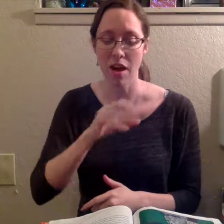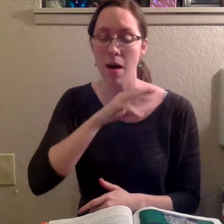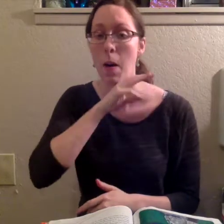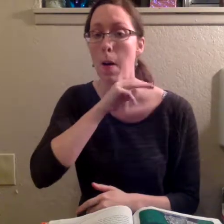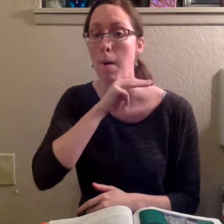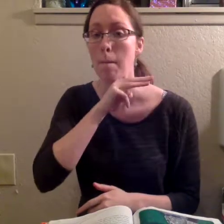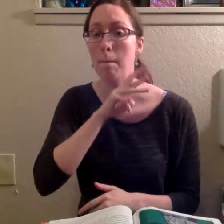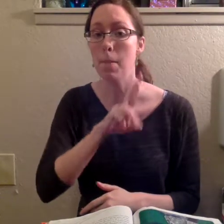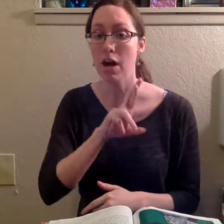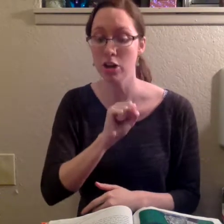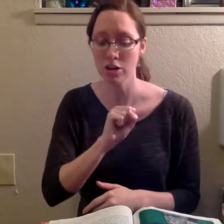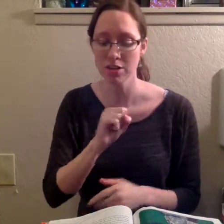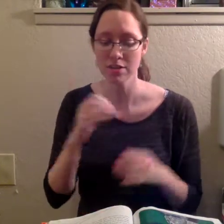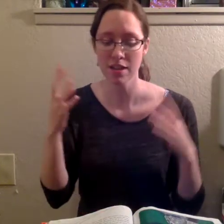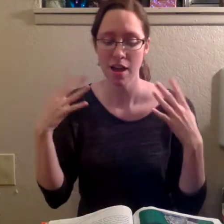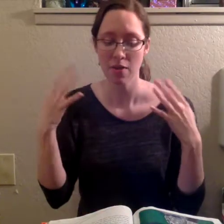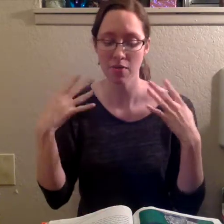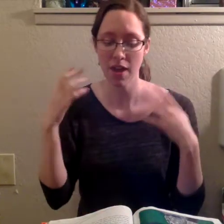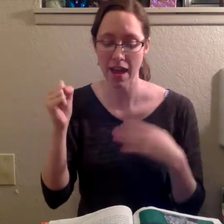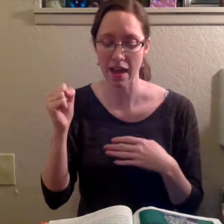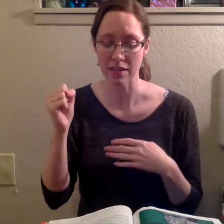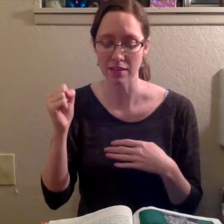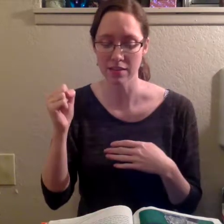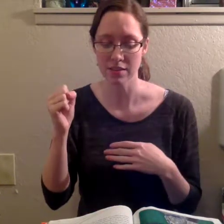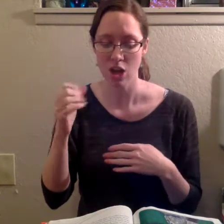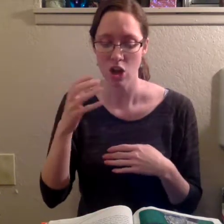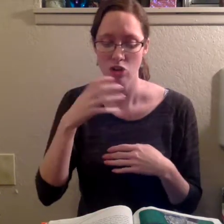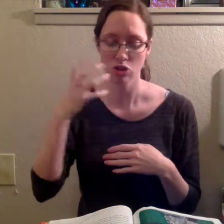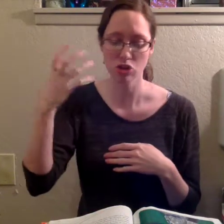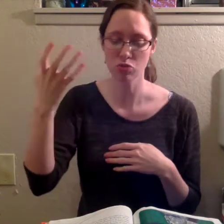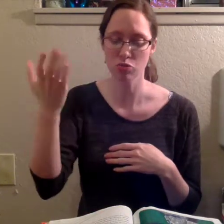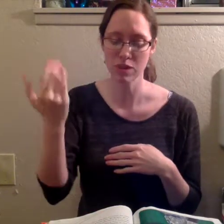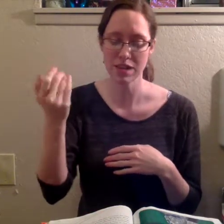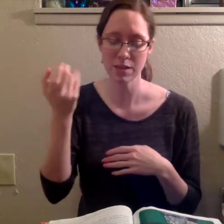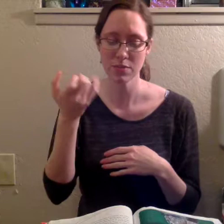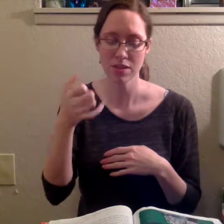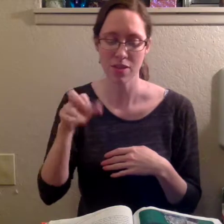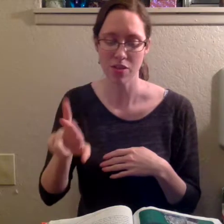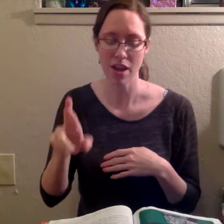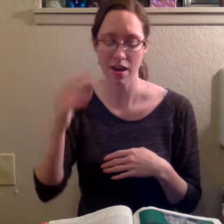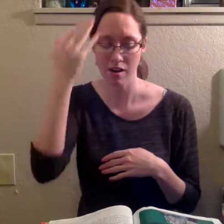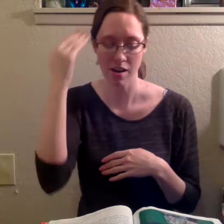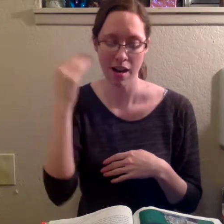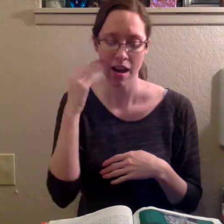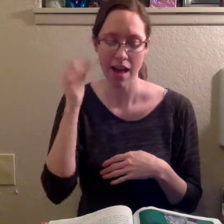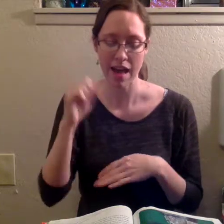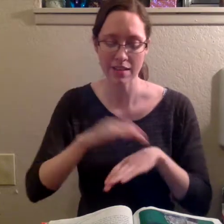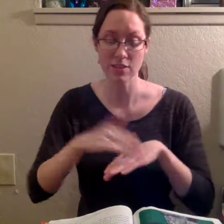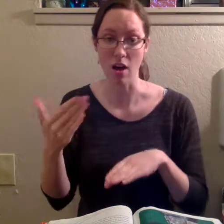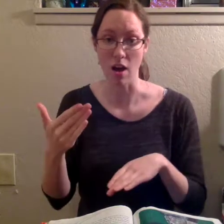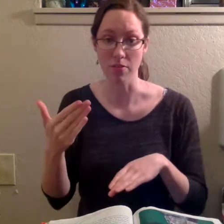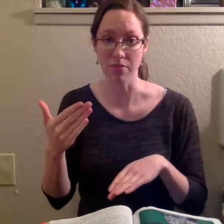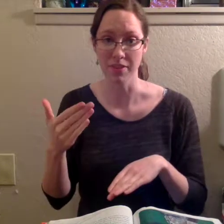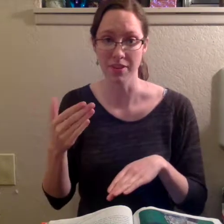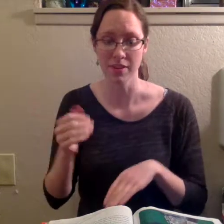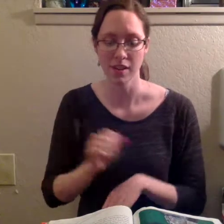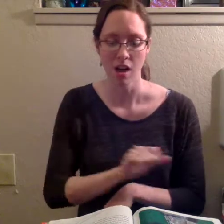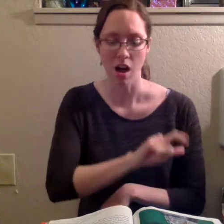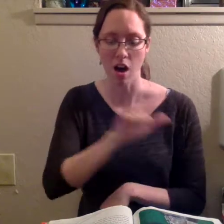The Mutters fans screamed their heads off.